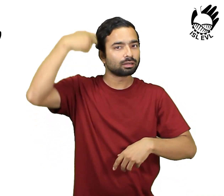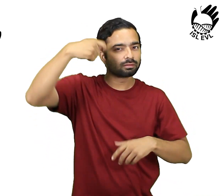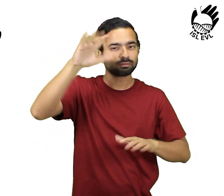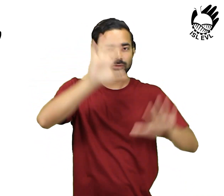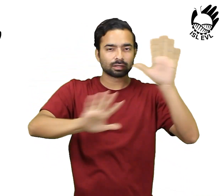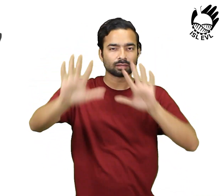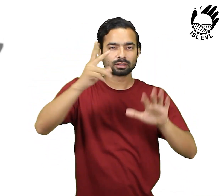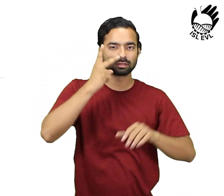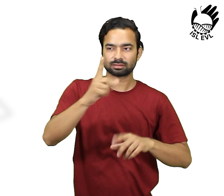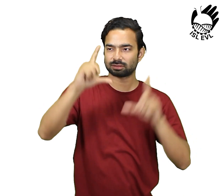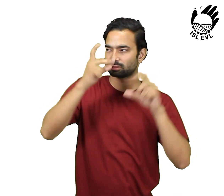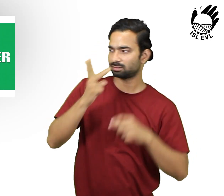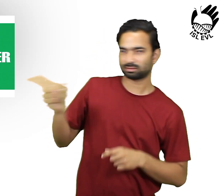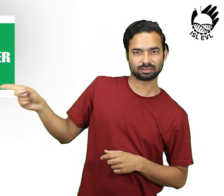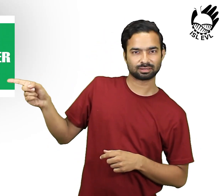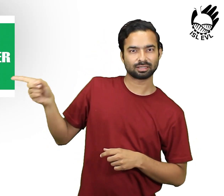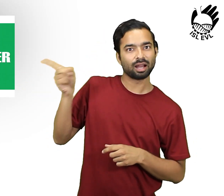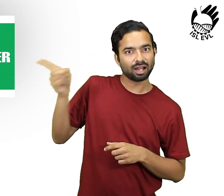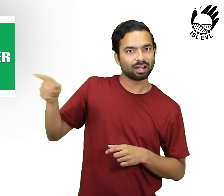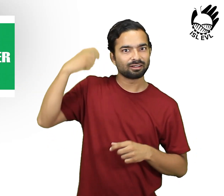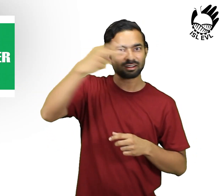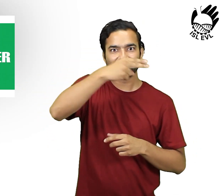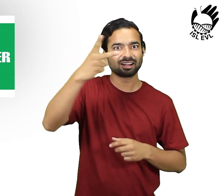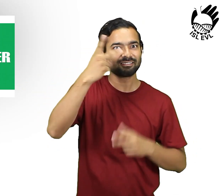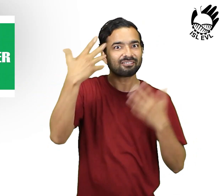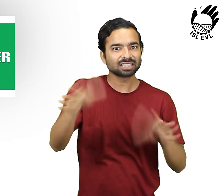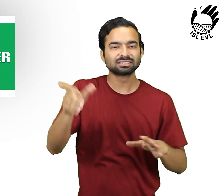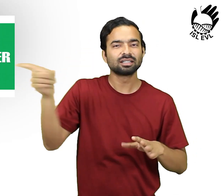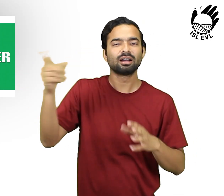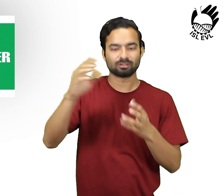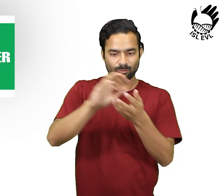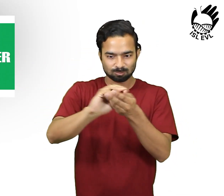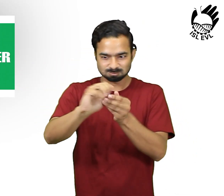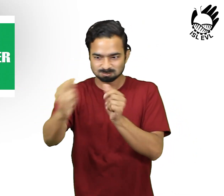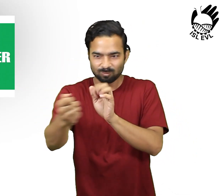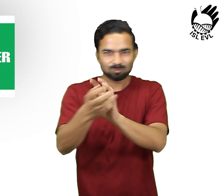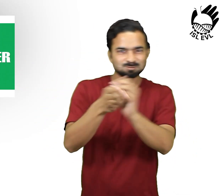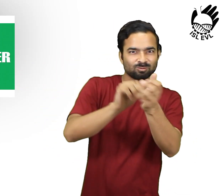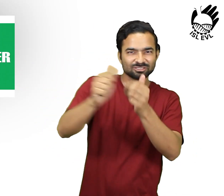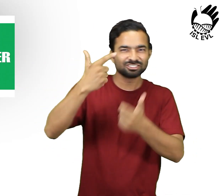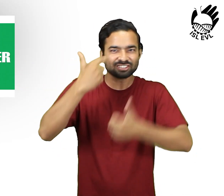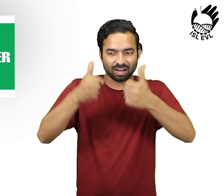with the great Robin Williams, where a scientist invents a super bouncy material,